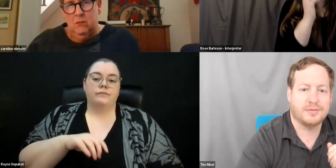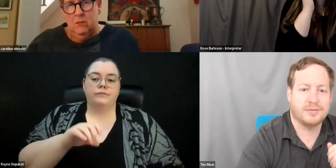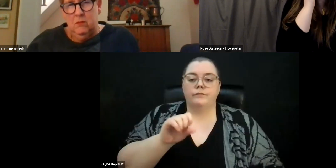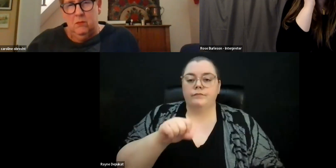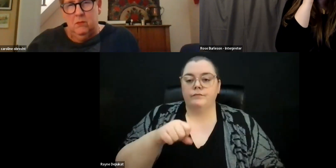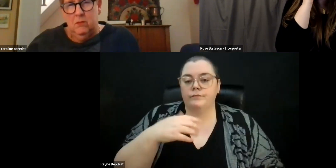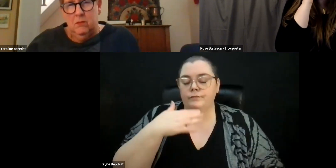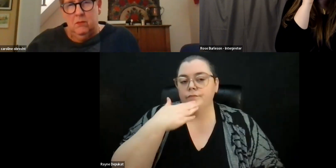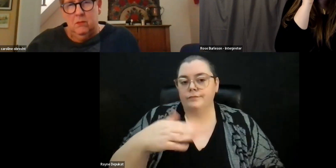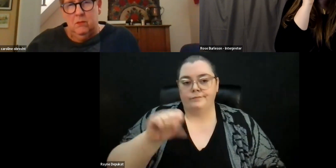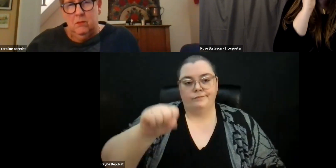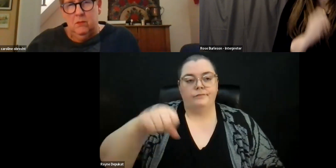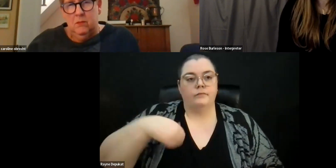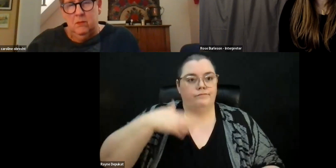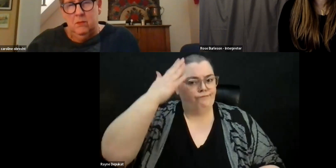response?